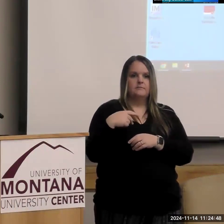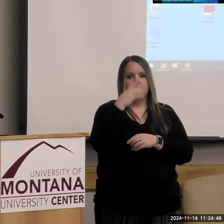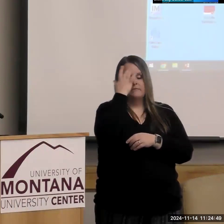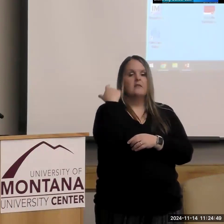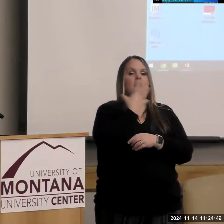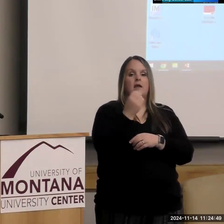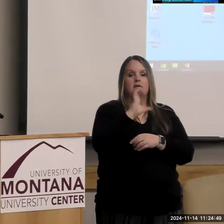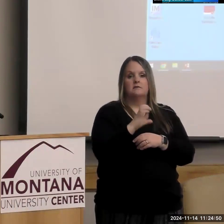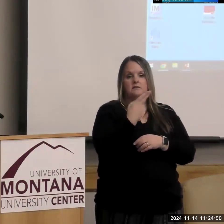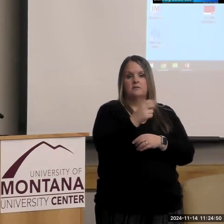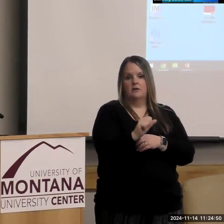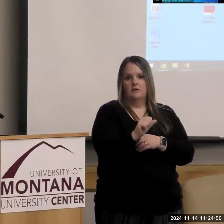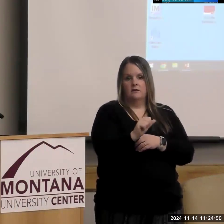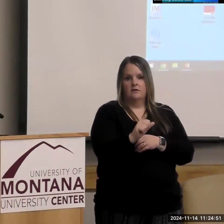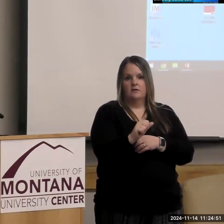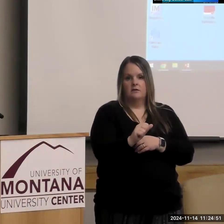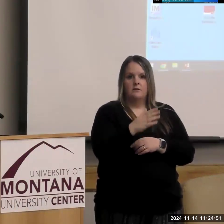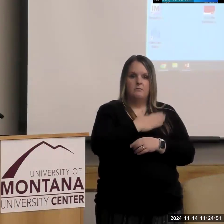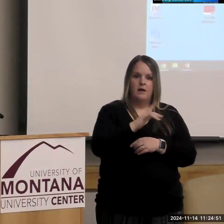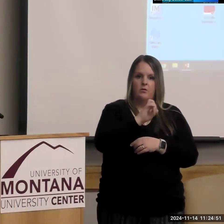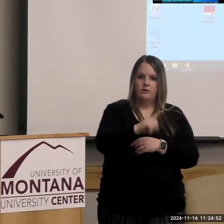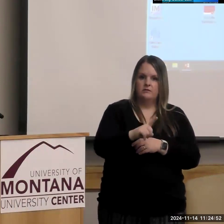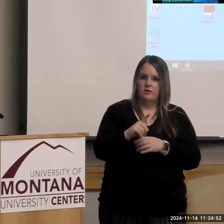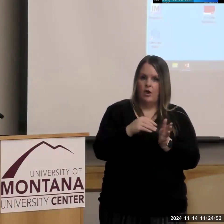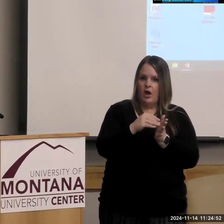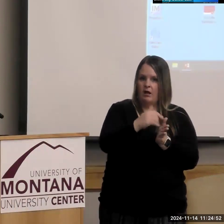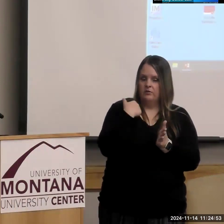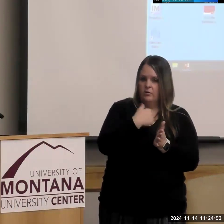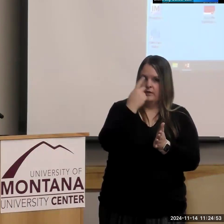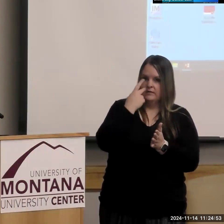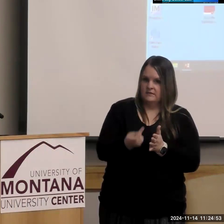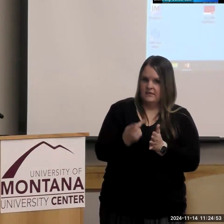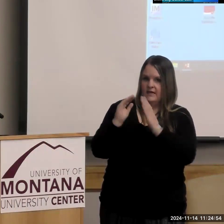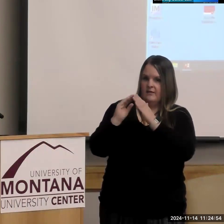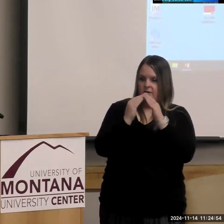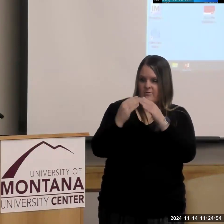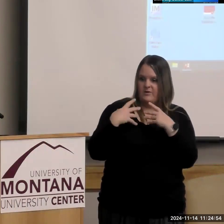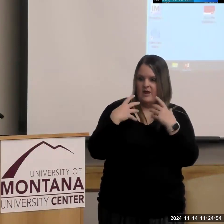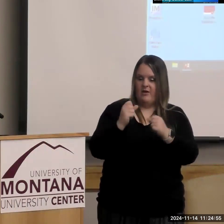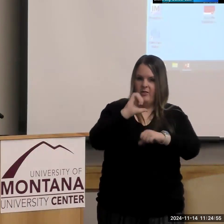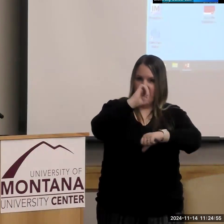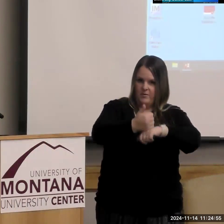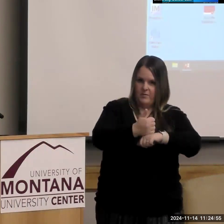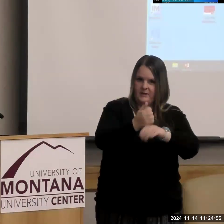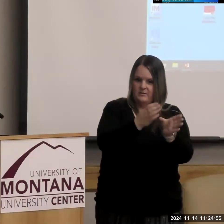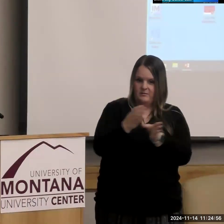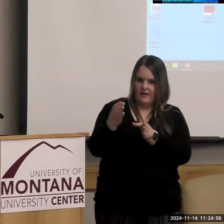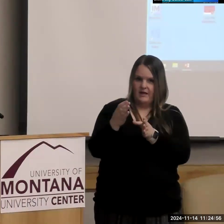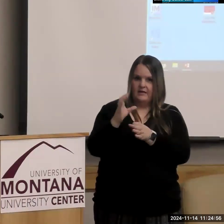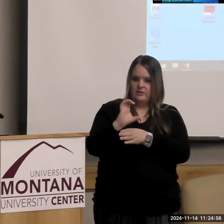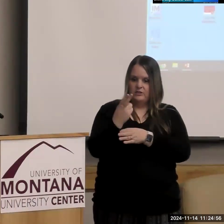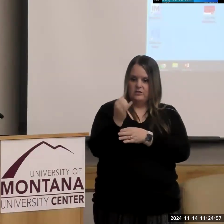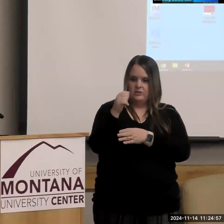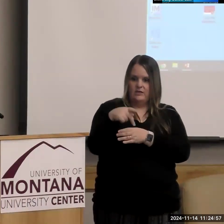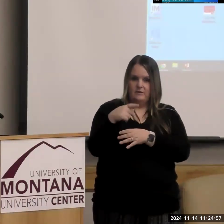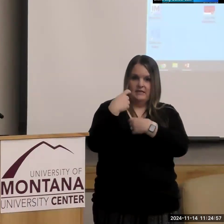CHAS. And my question was, a lot of times what we see is that community health implementation plan gets created and then it just sits